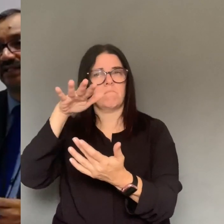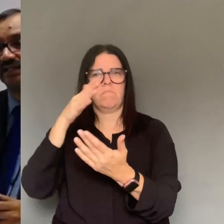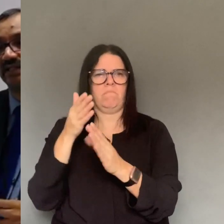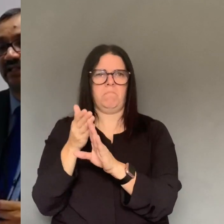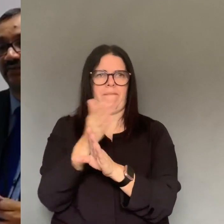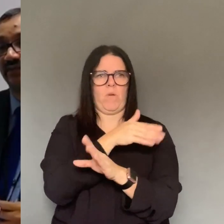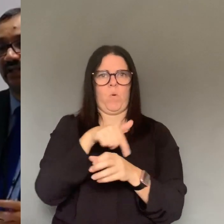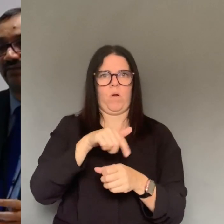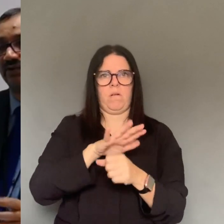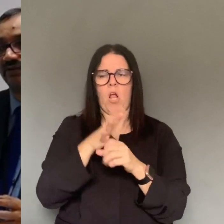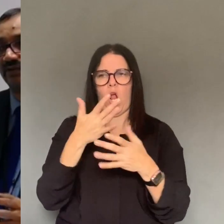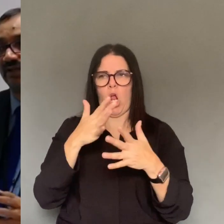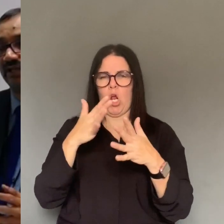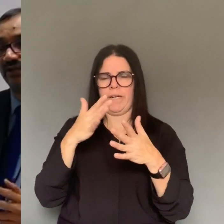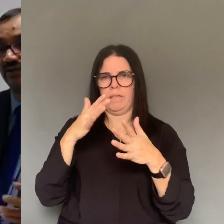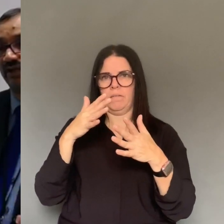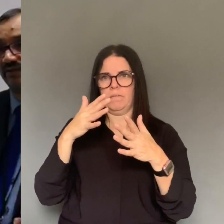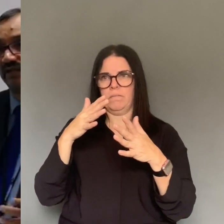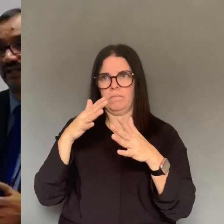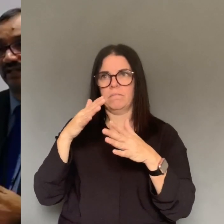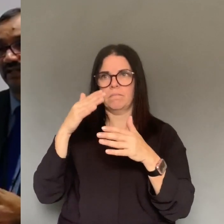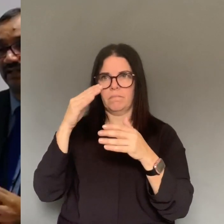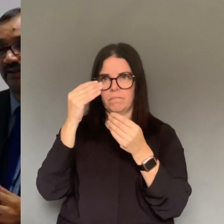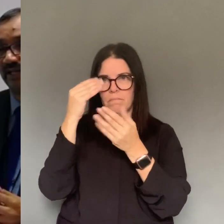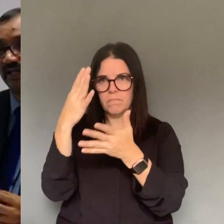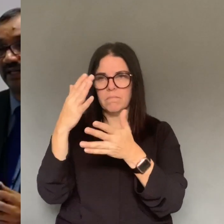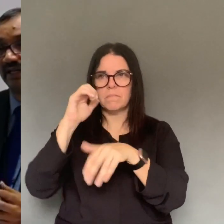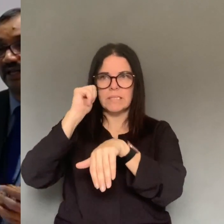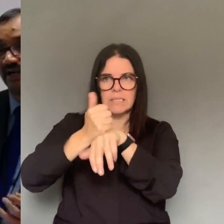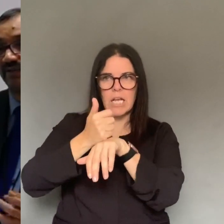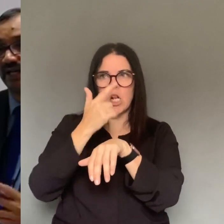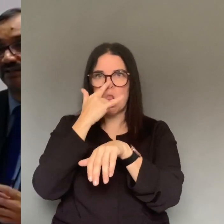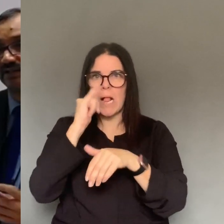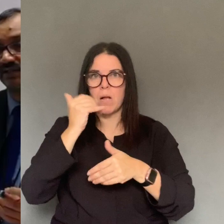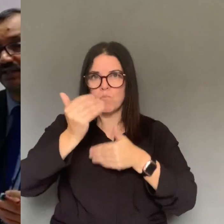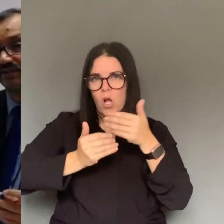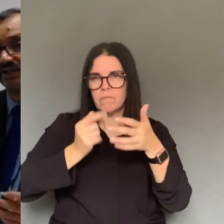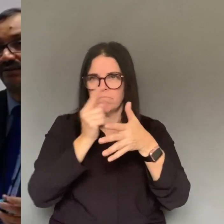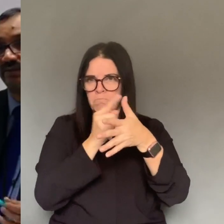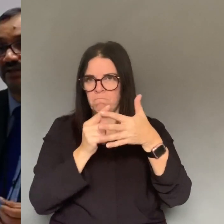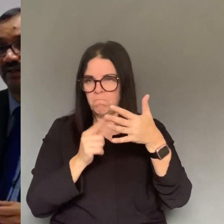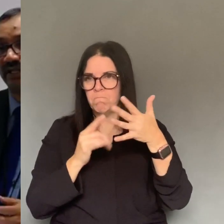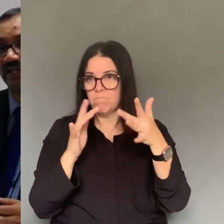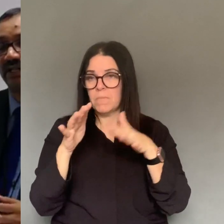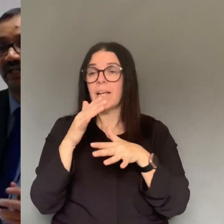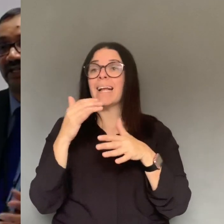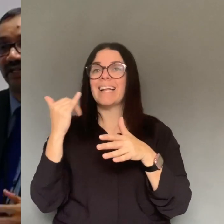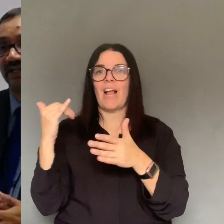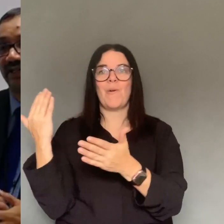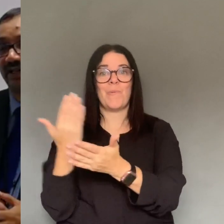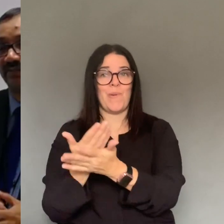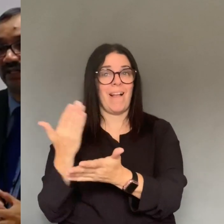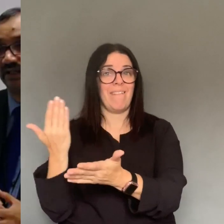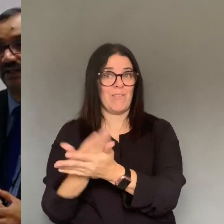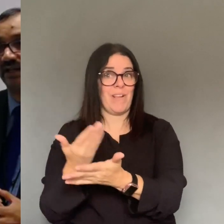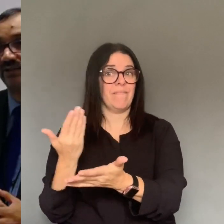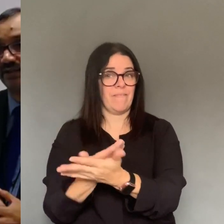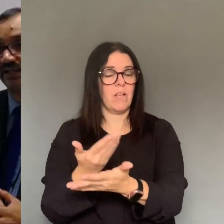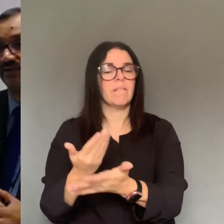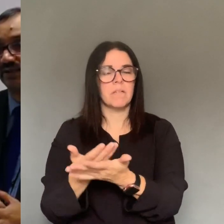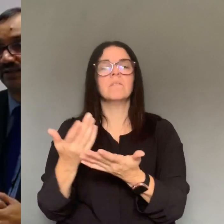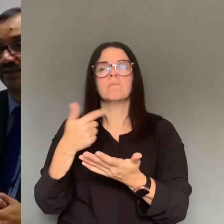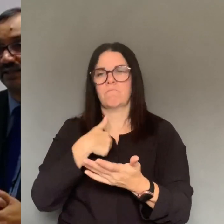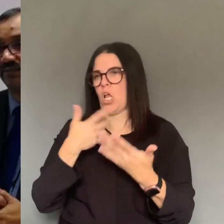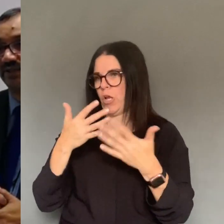in place for them to do all of that. And now we are actually starting to see people coming in and are being housed